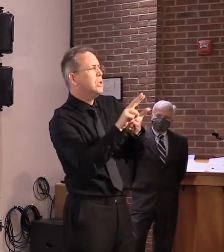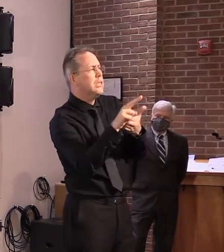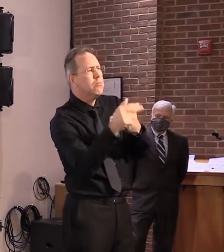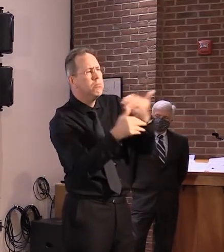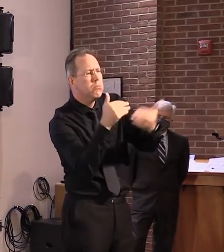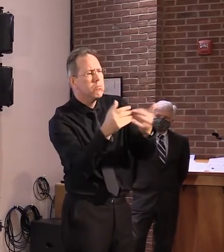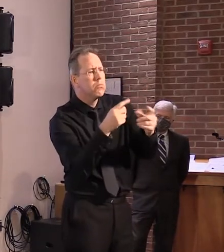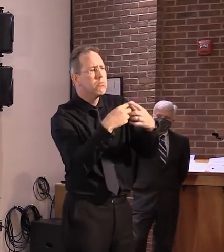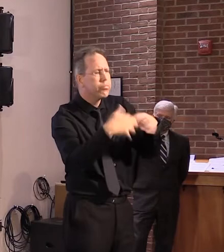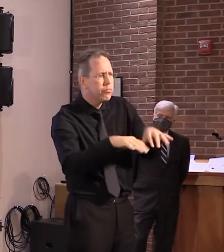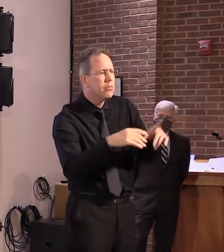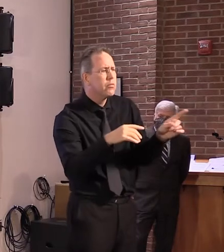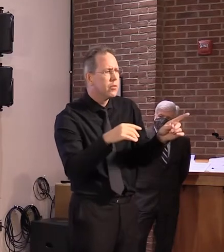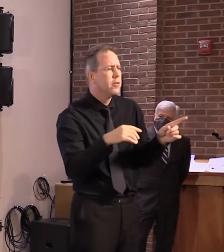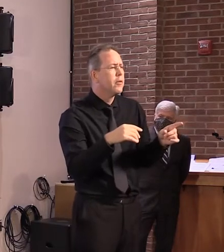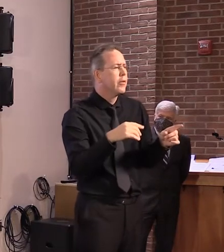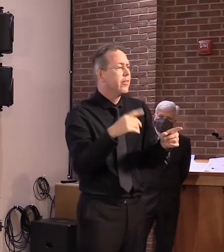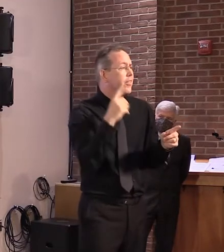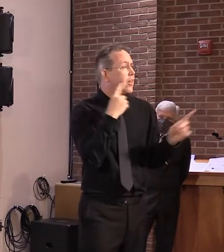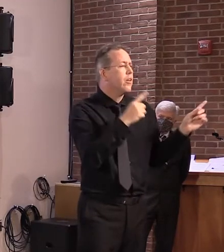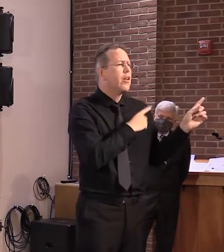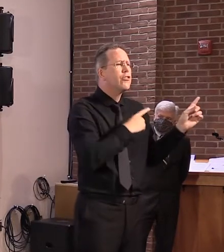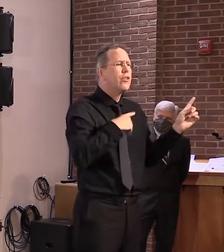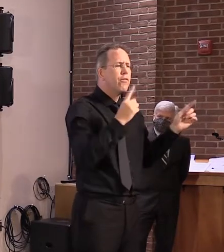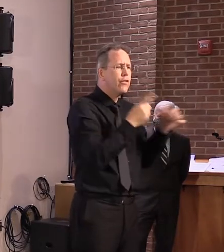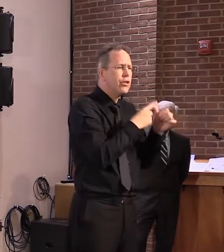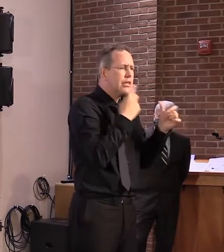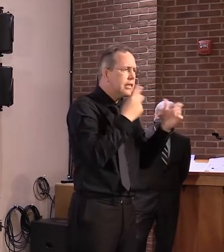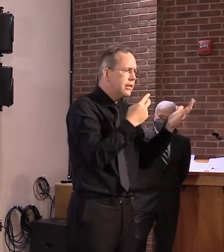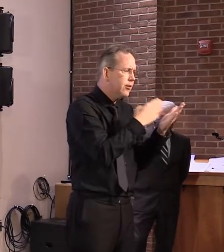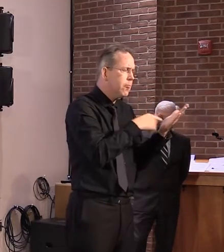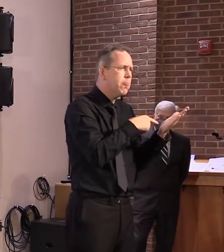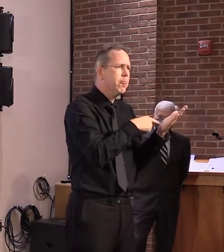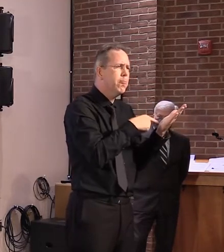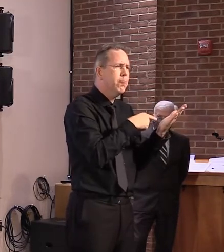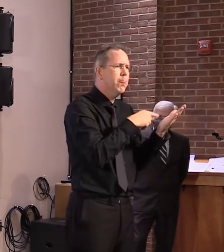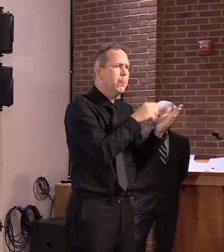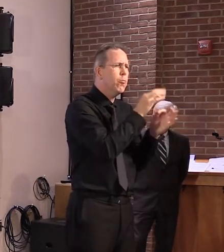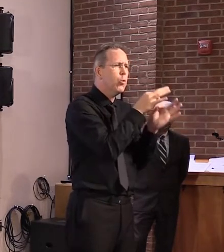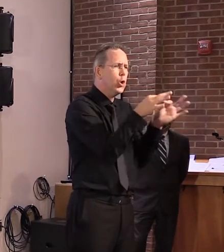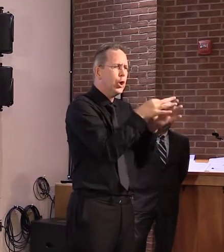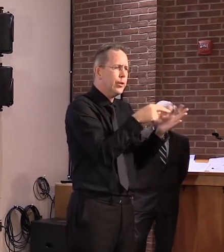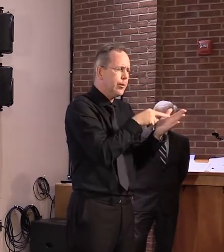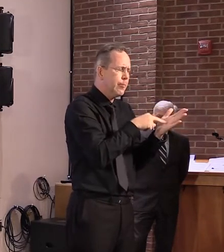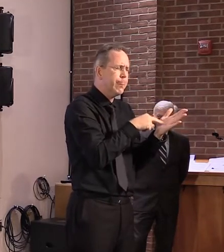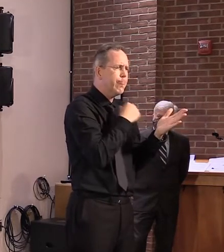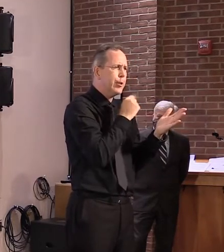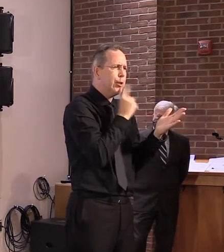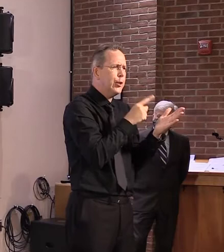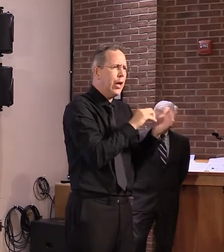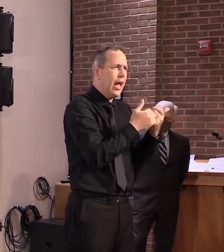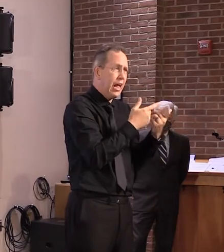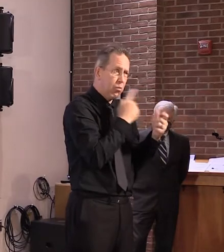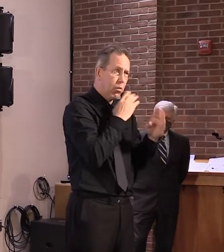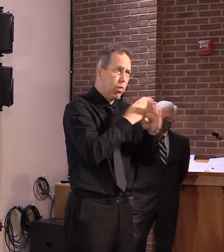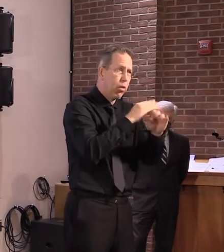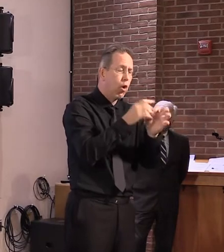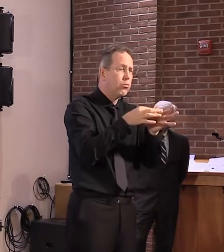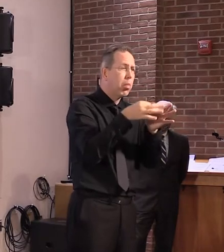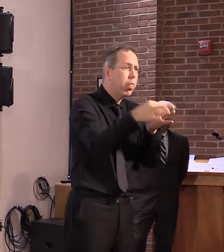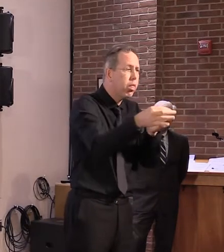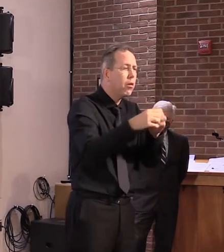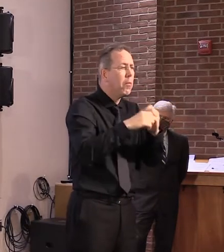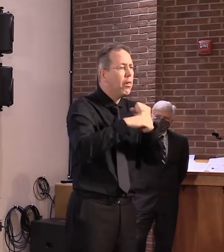They made it a little bit more difficult in some of their provisions, but we're working our way through that. We should be able to announce the first